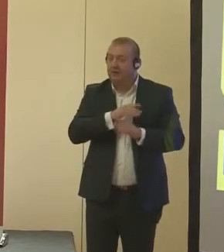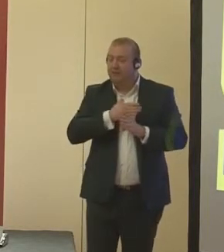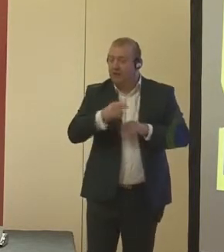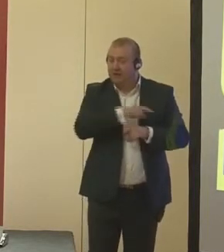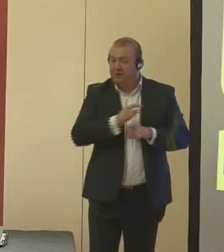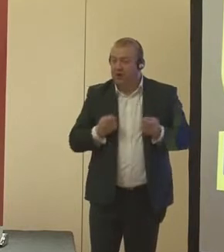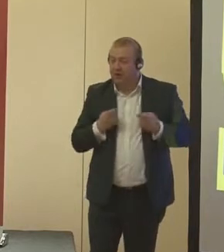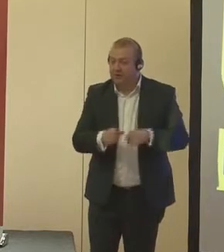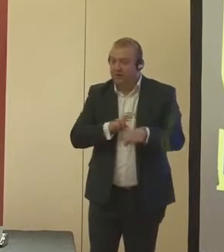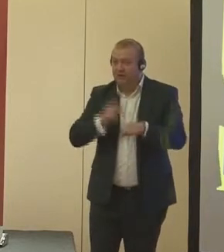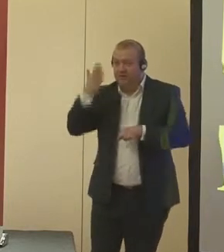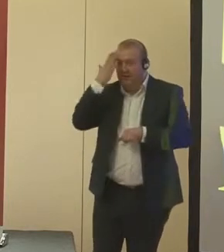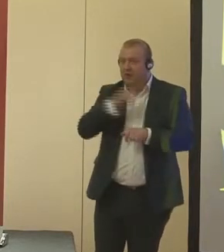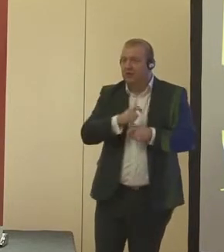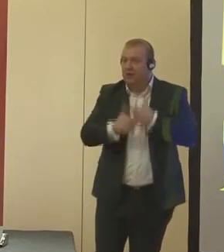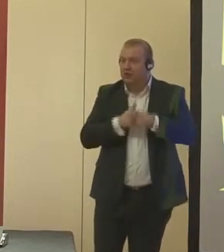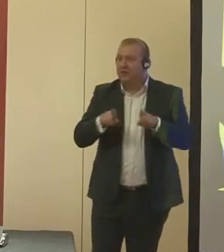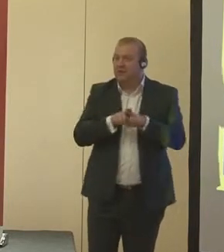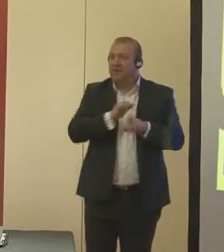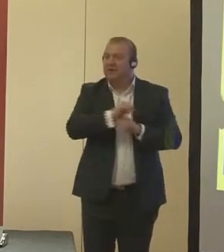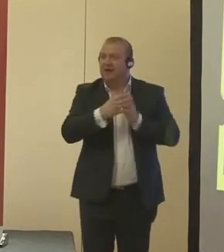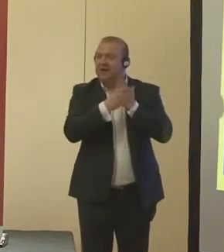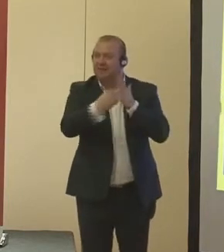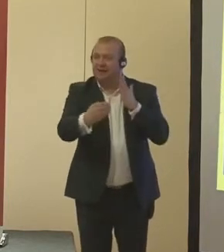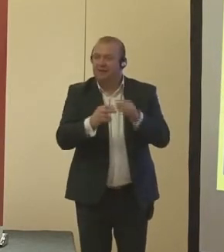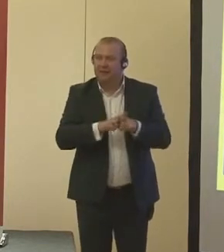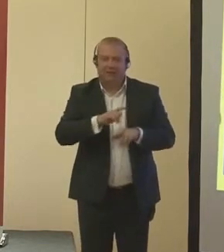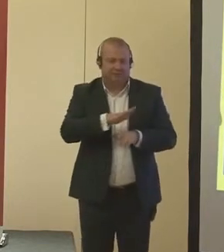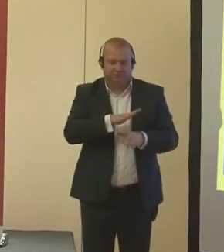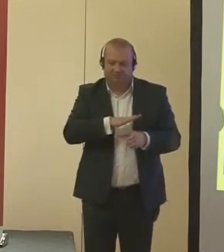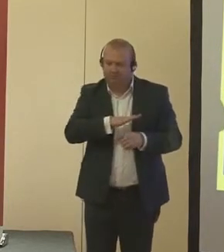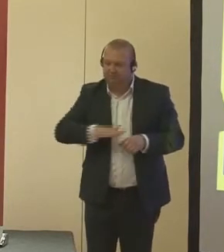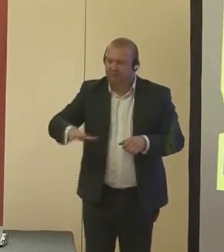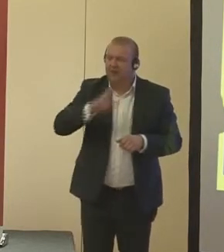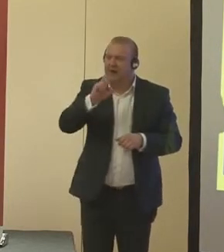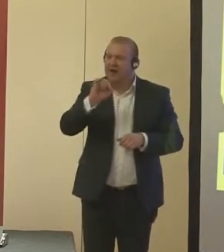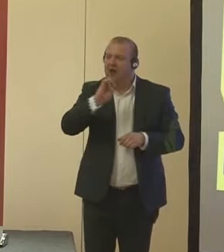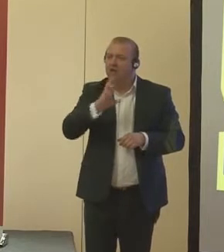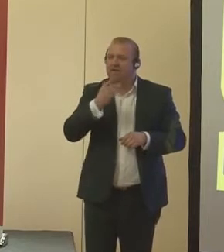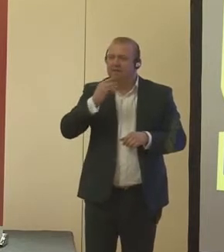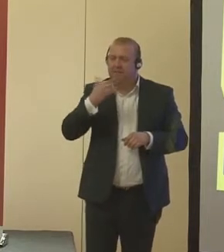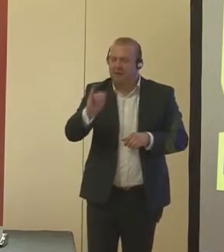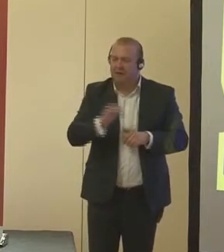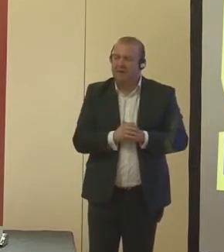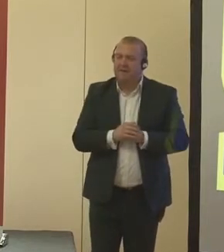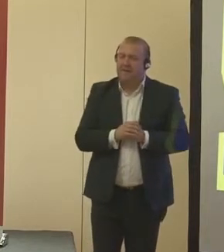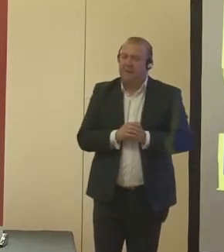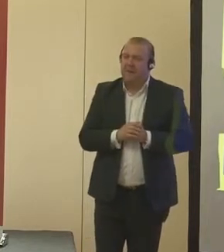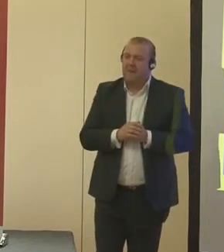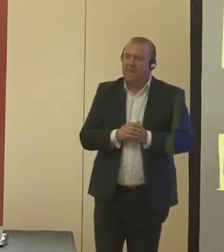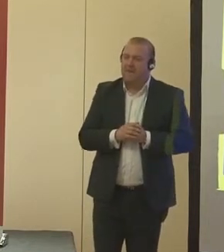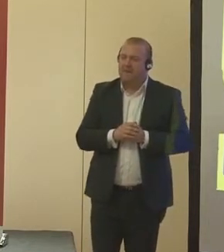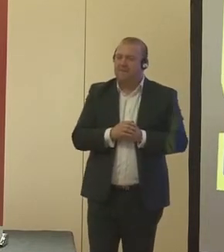experts. And I don't see her at the moment, but before it was Malena Plebanska who was speaking, who was